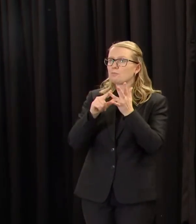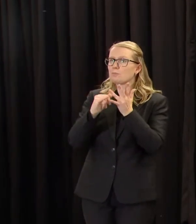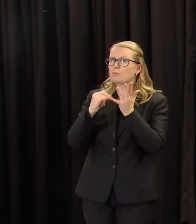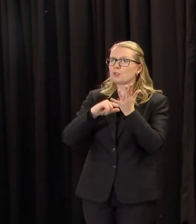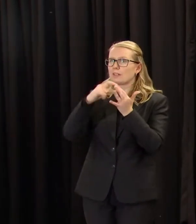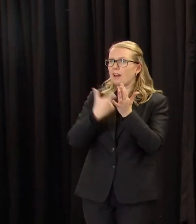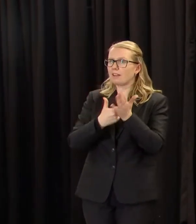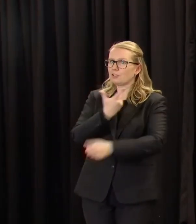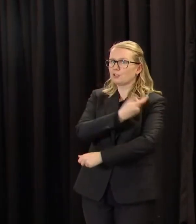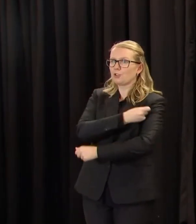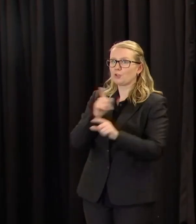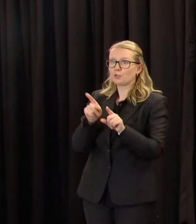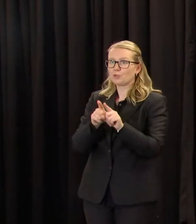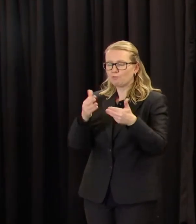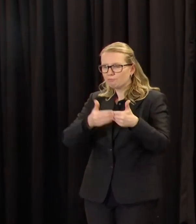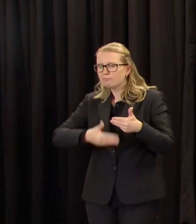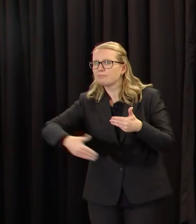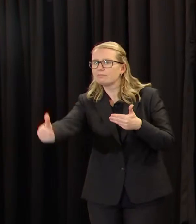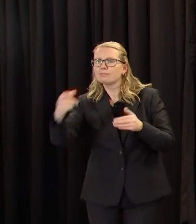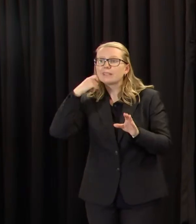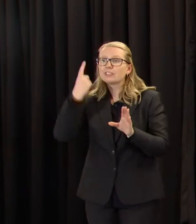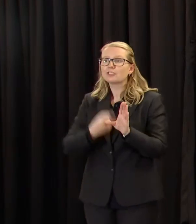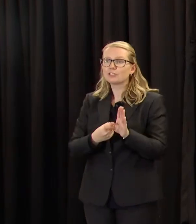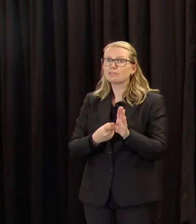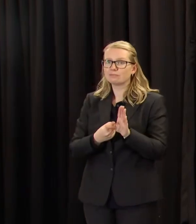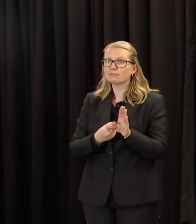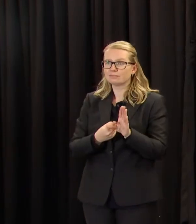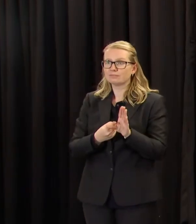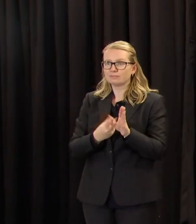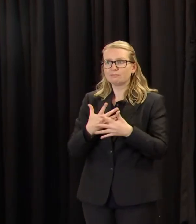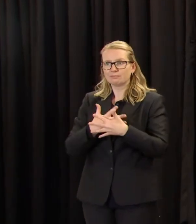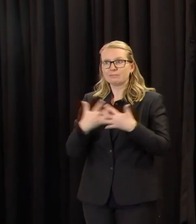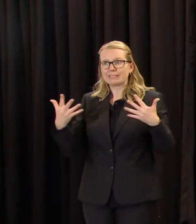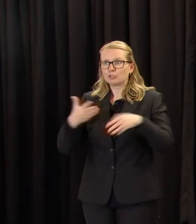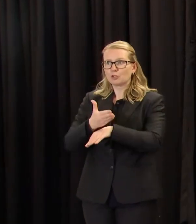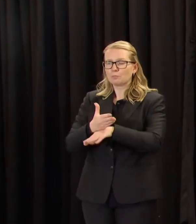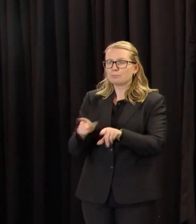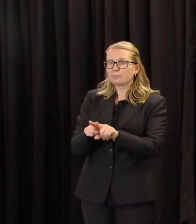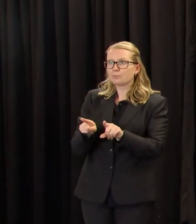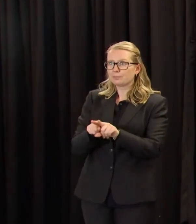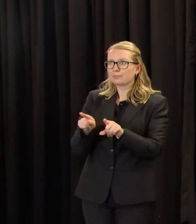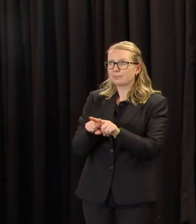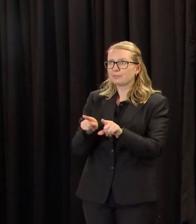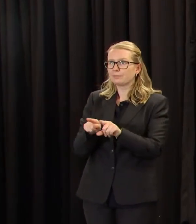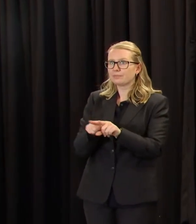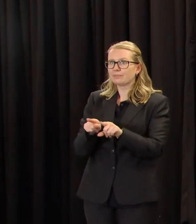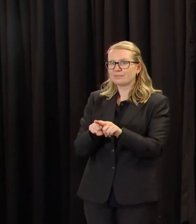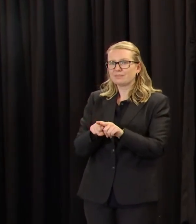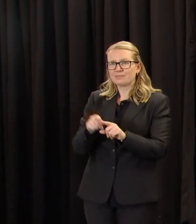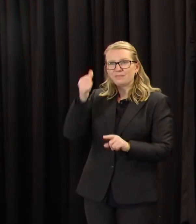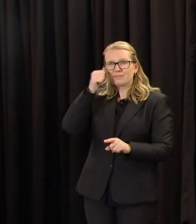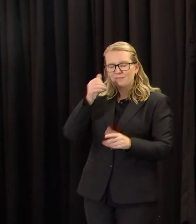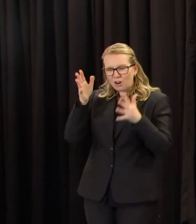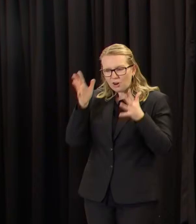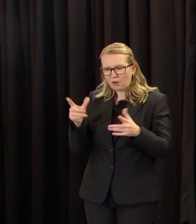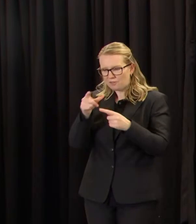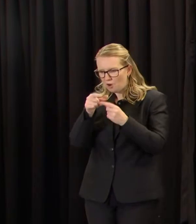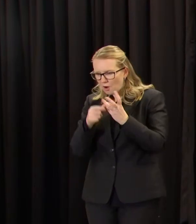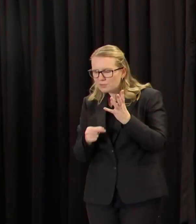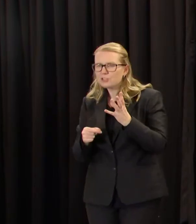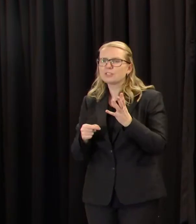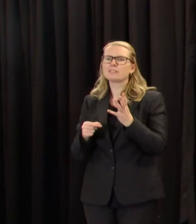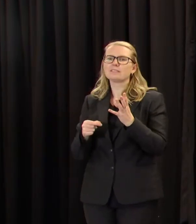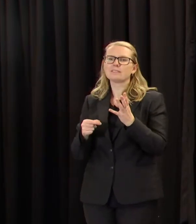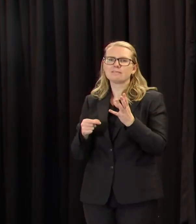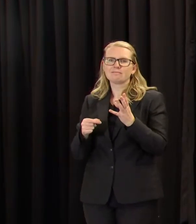be, quite a big thing to do also. All these things, all these options, all our freedoms and a sense of normality